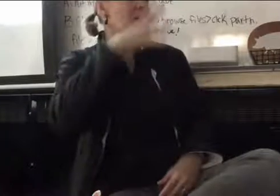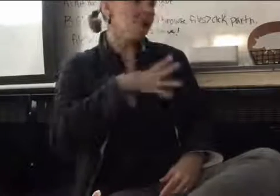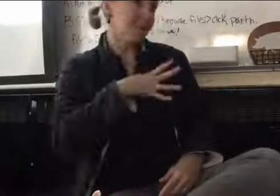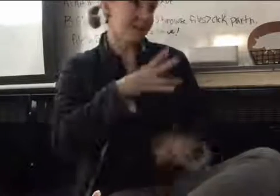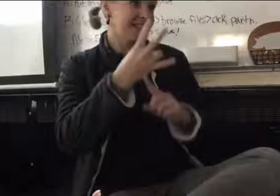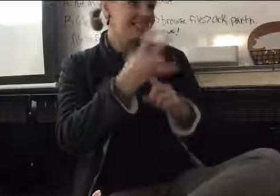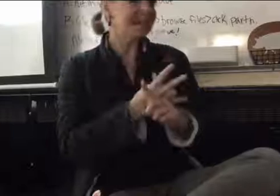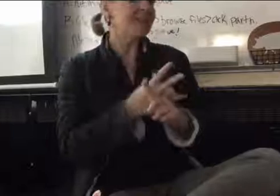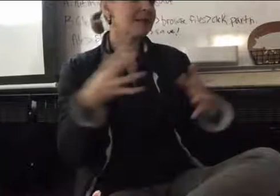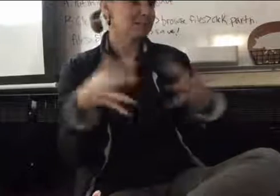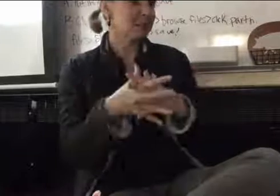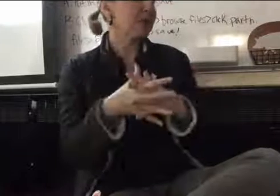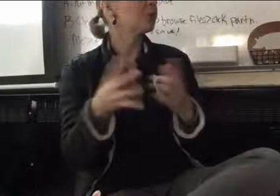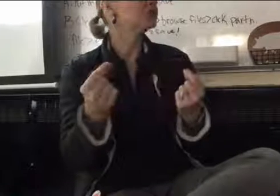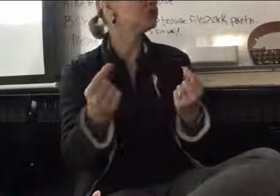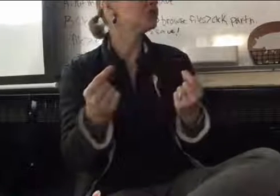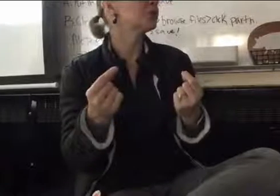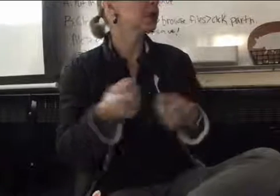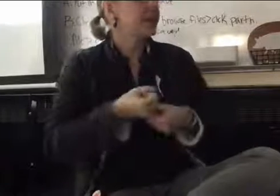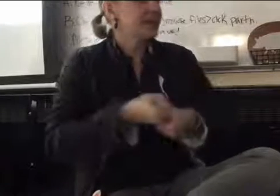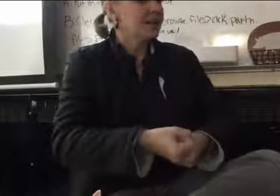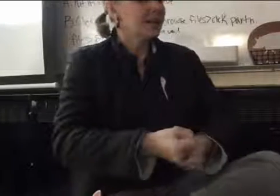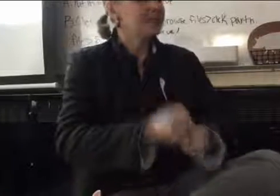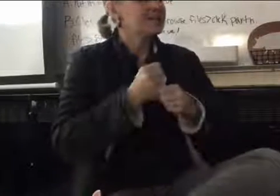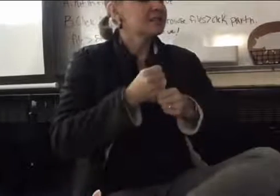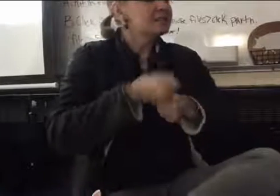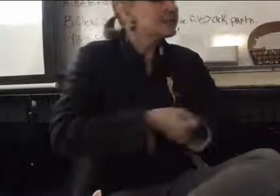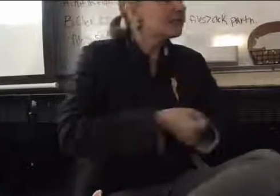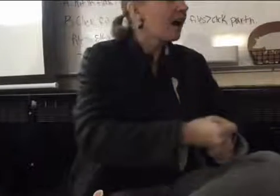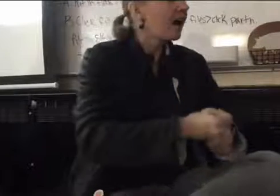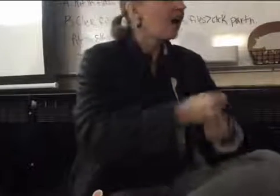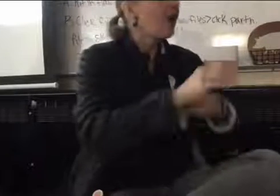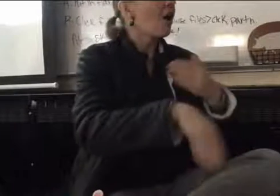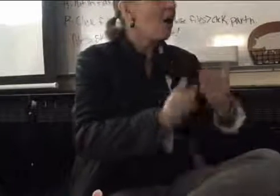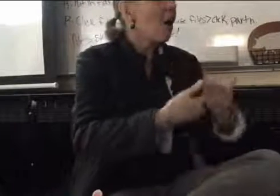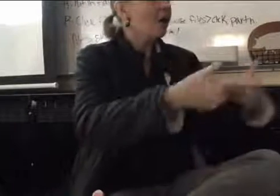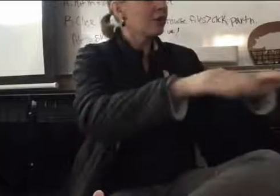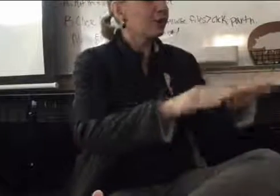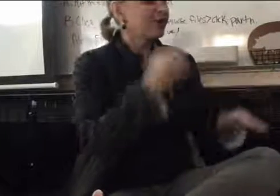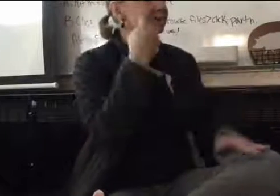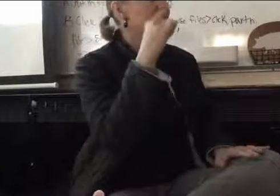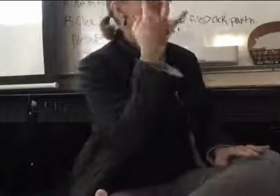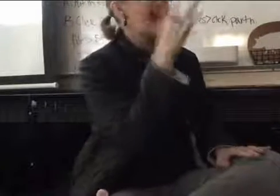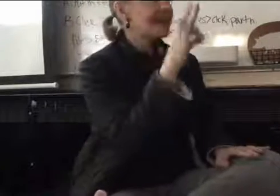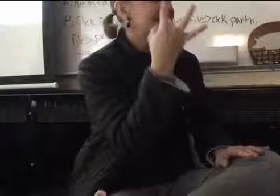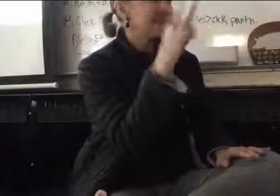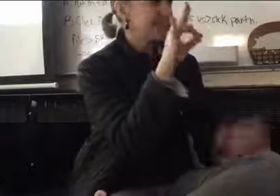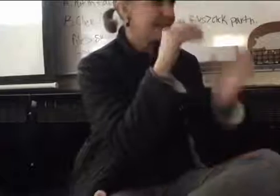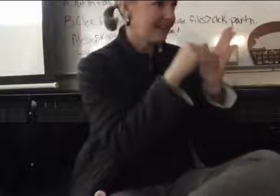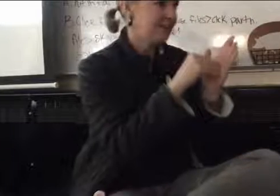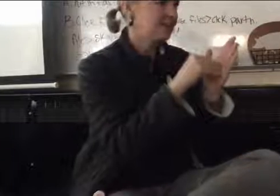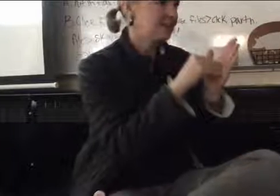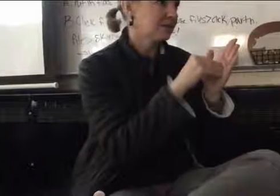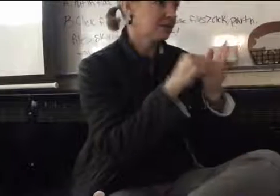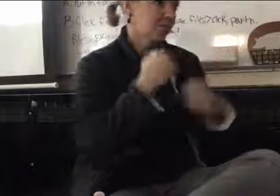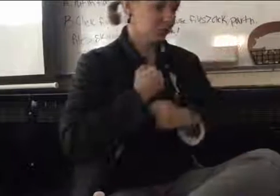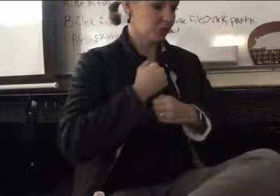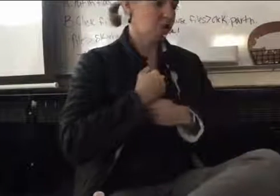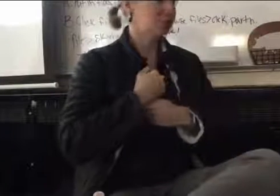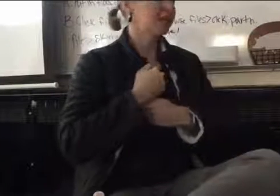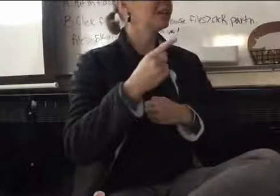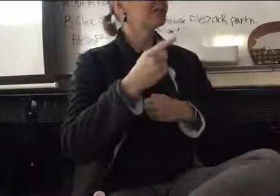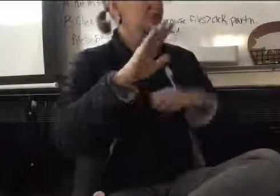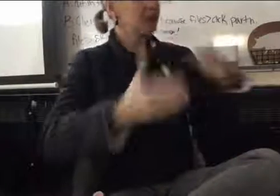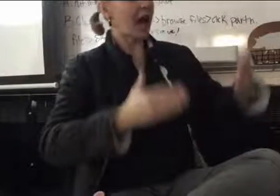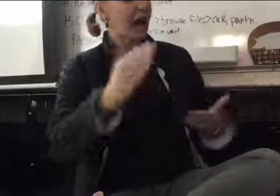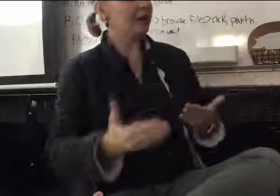woman do? She went and dug all of the graves for these soldiers. She hired cemetery workers that were grave